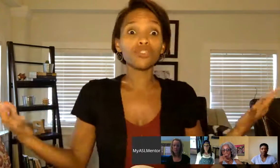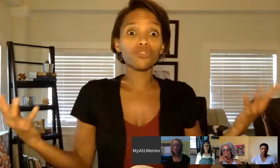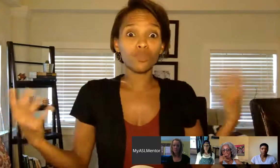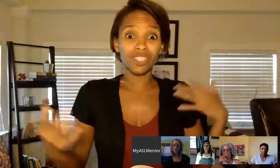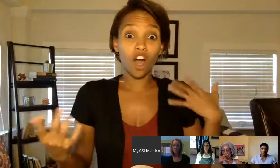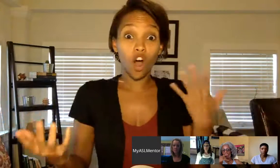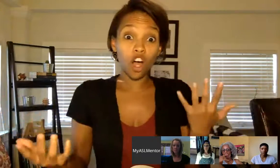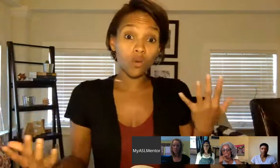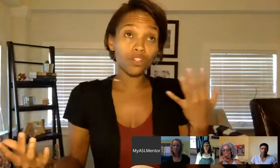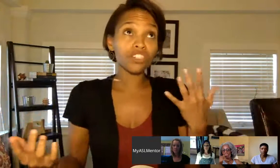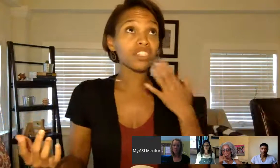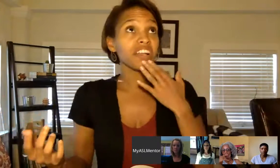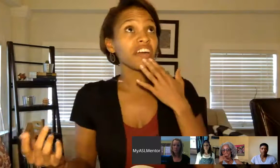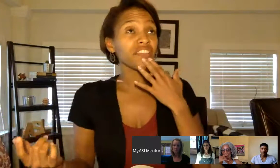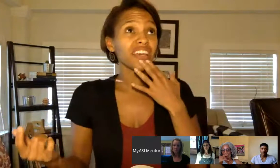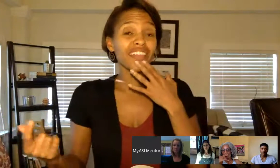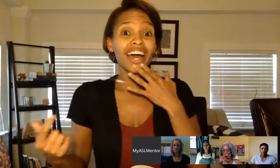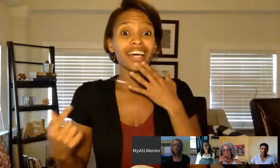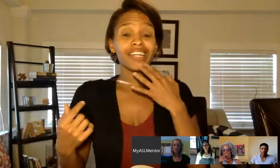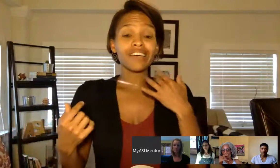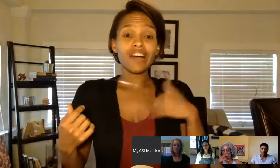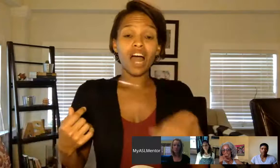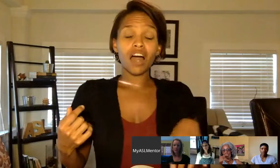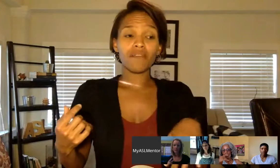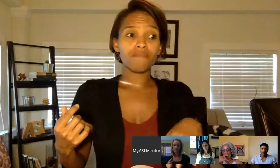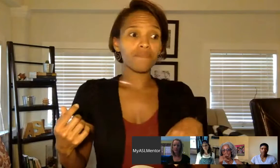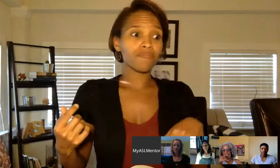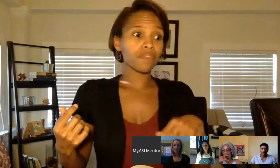I used was awkward, and I think that